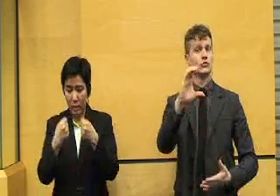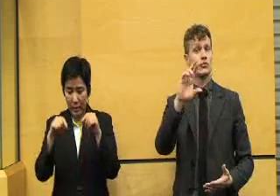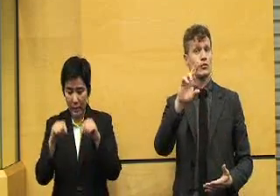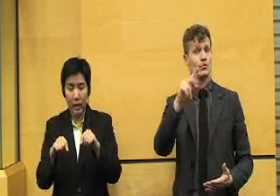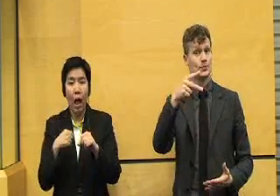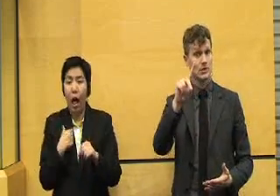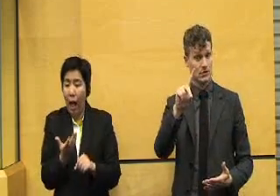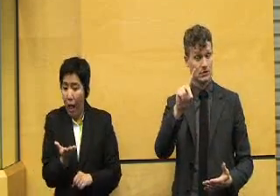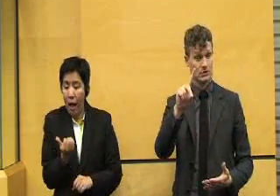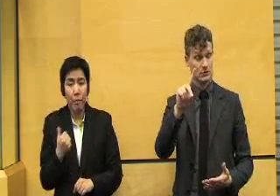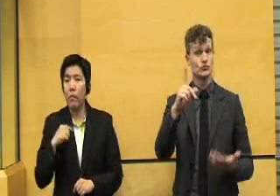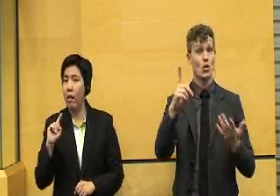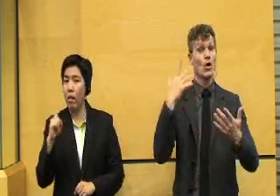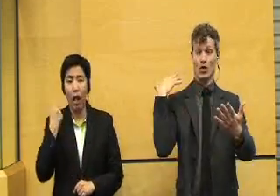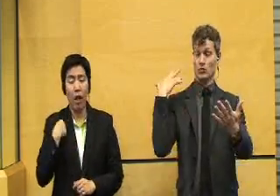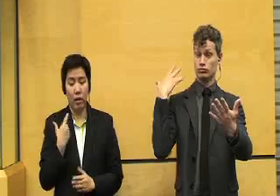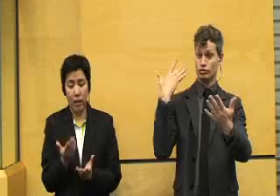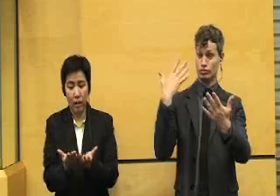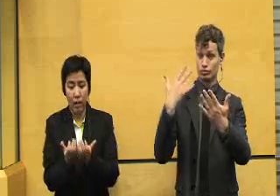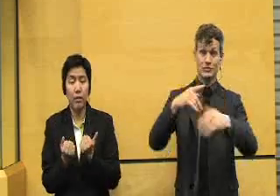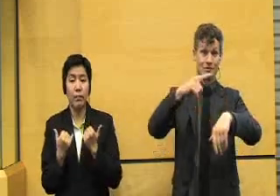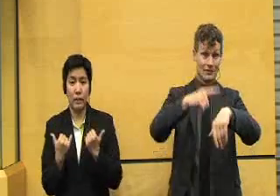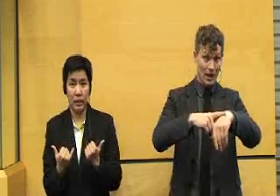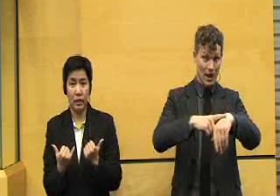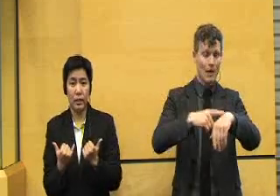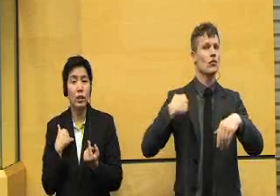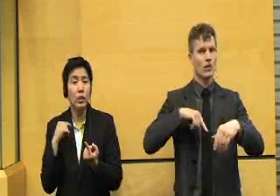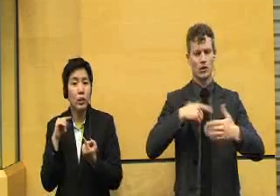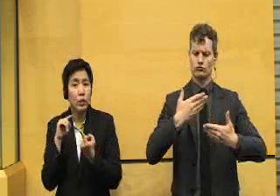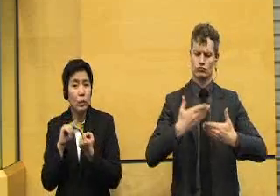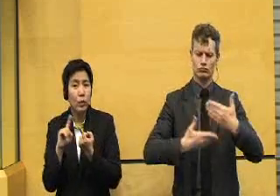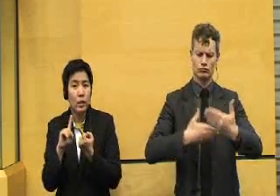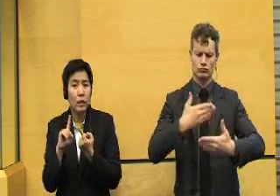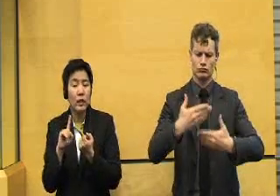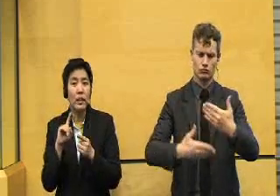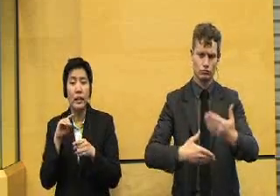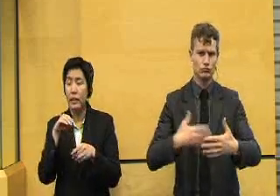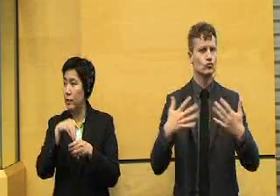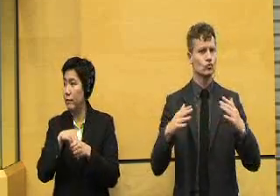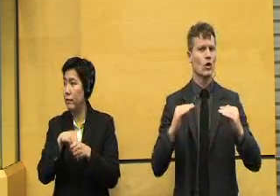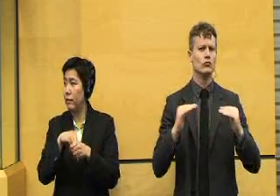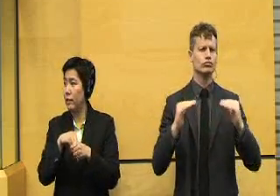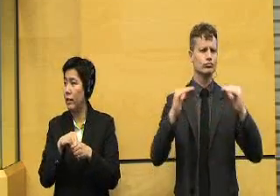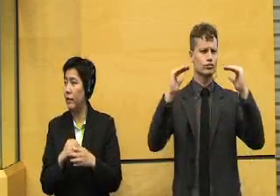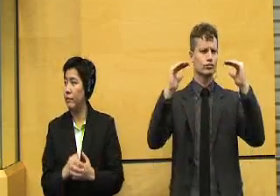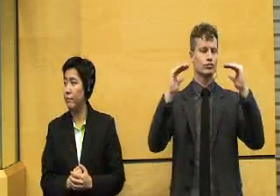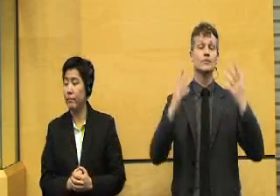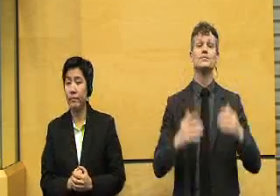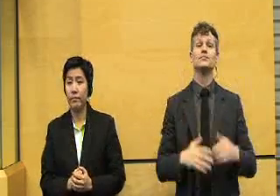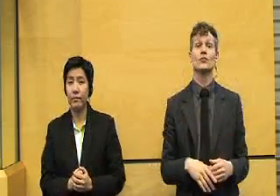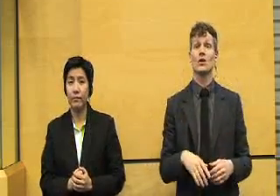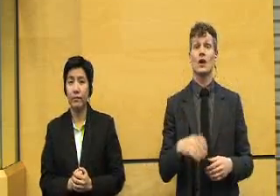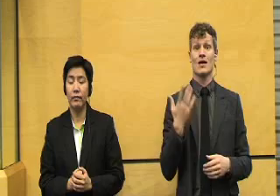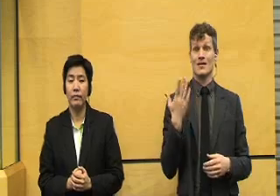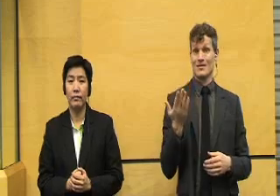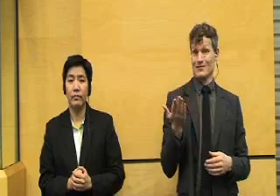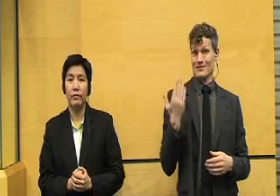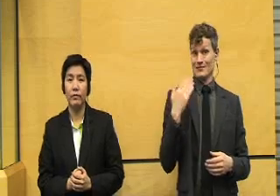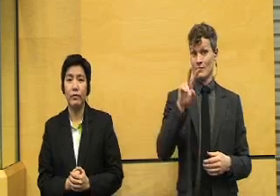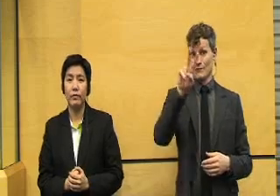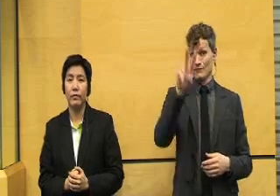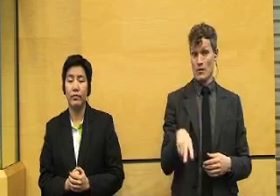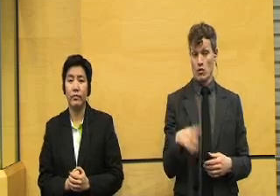some areas, the latest being the withdrawal of its interpretative declaration to Article 18 in February last